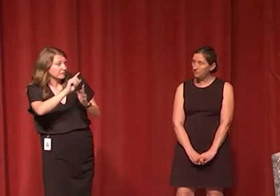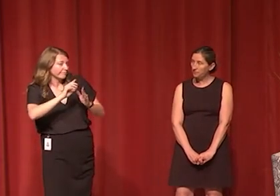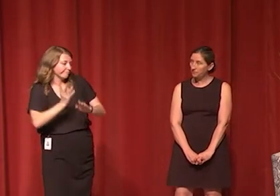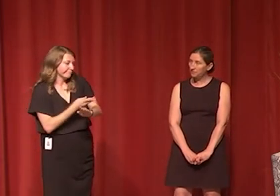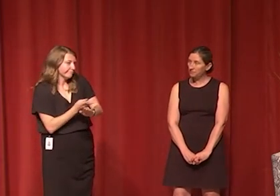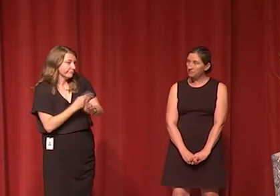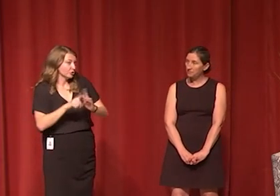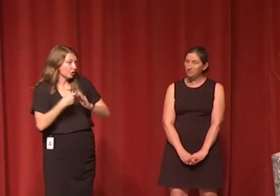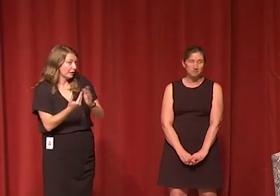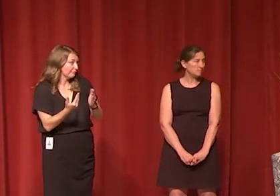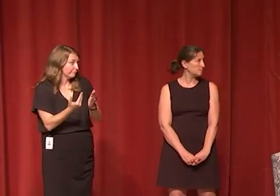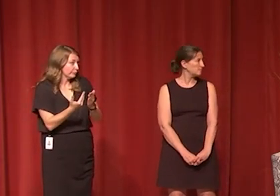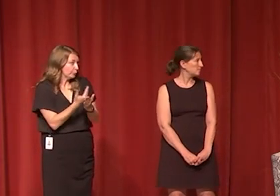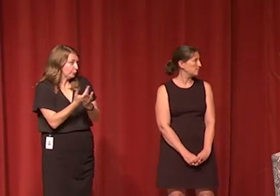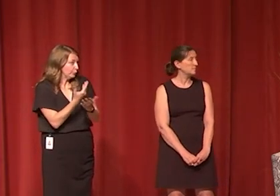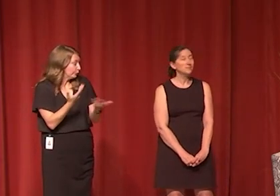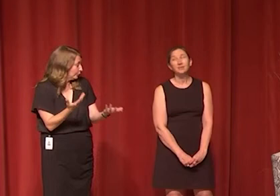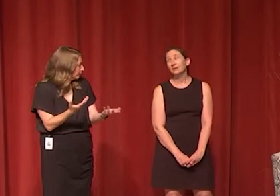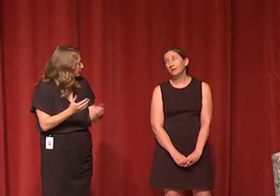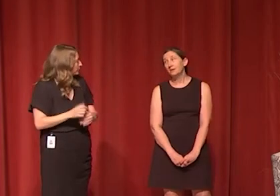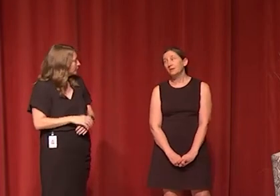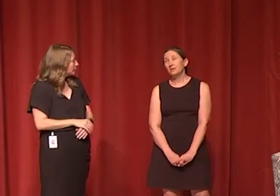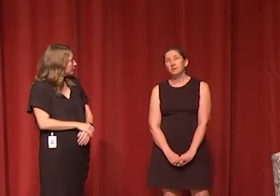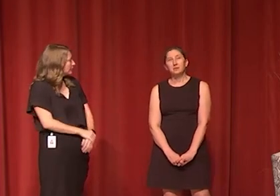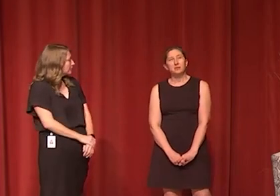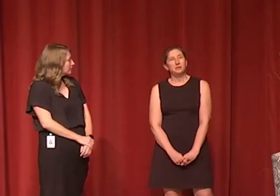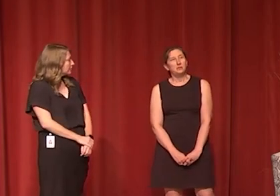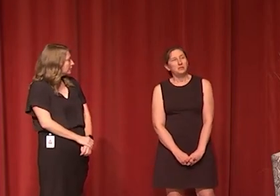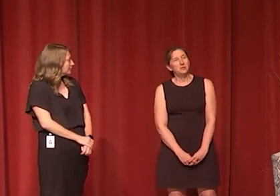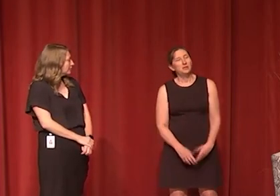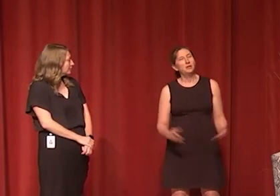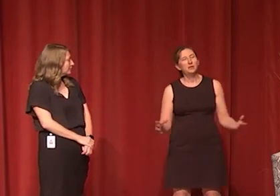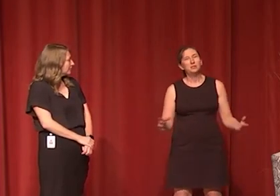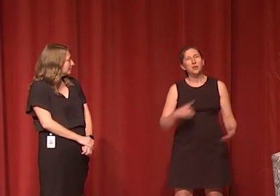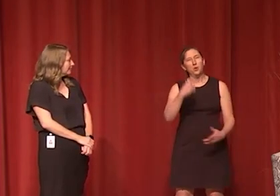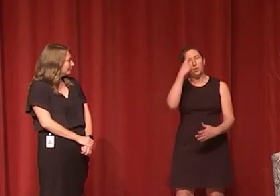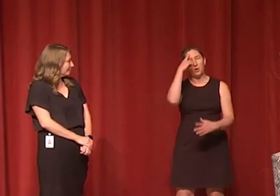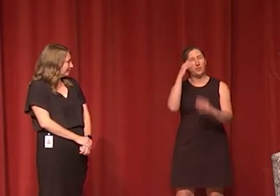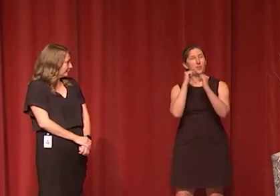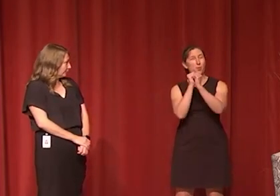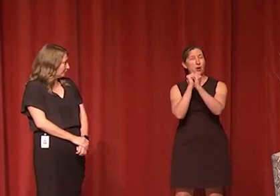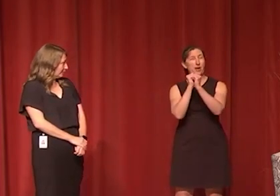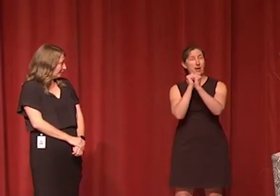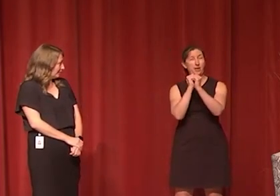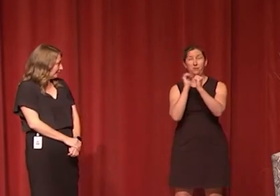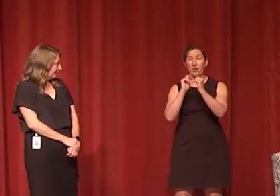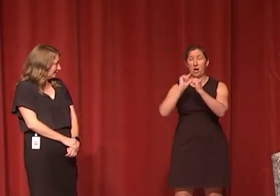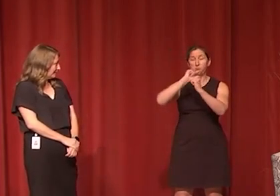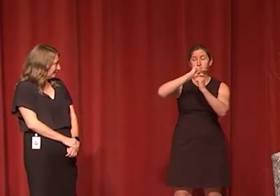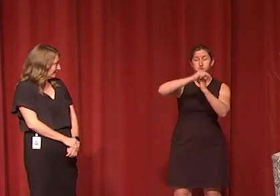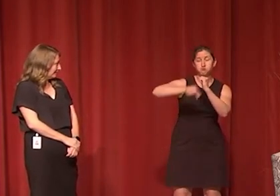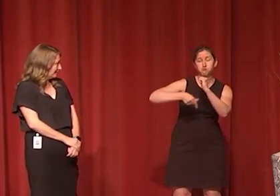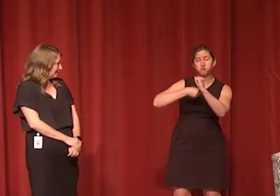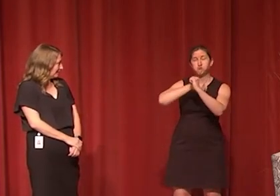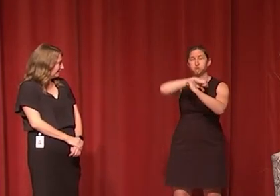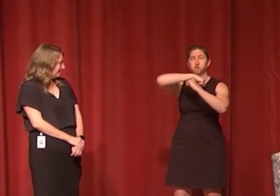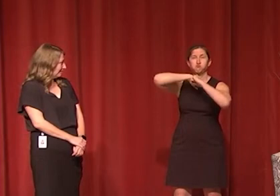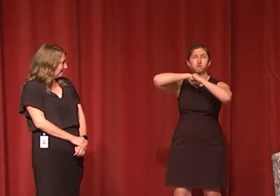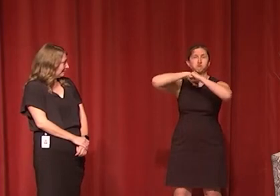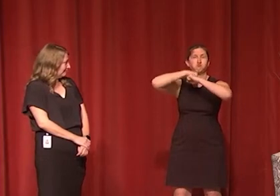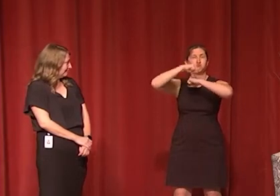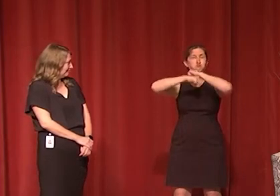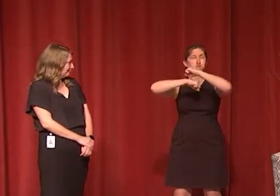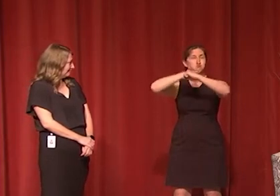practice? It's just hard to get drugs into the brain. The brain doesn't like to get drugs into it. And so as pharmacists